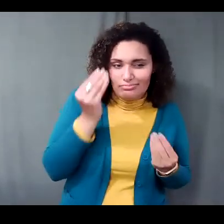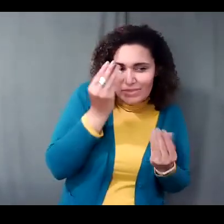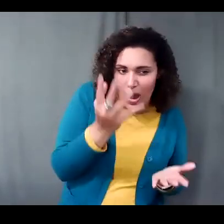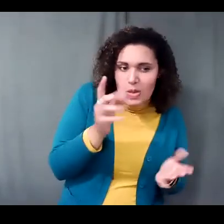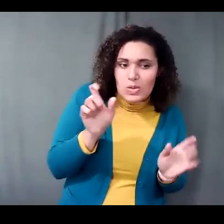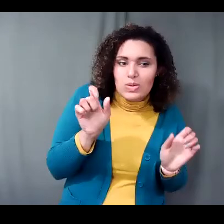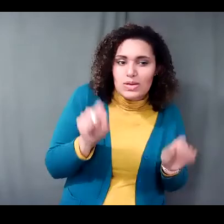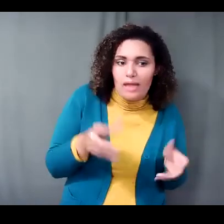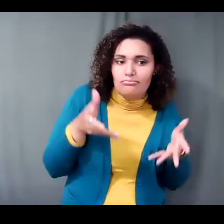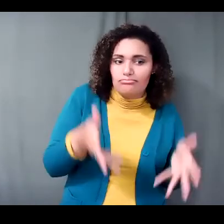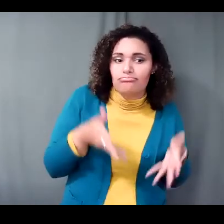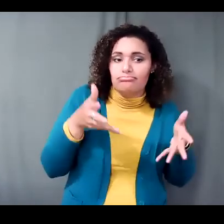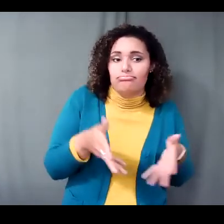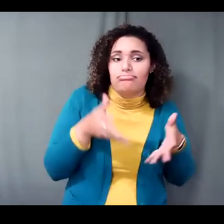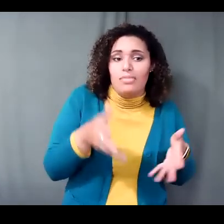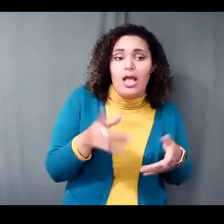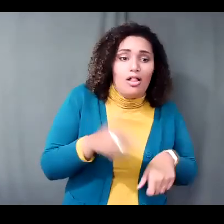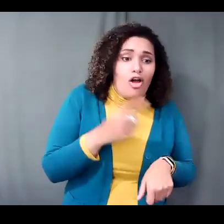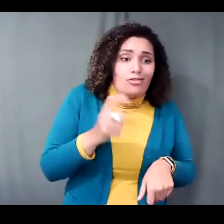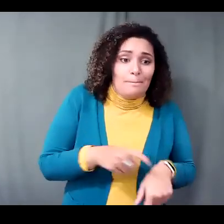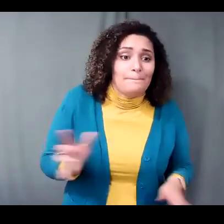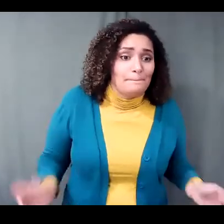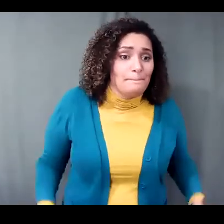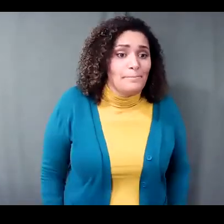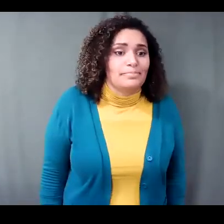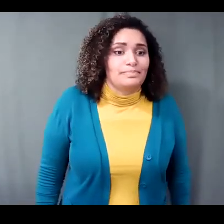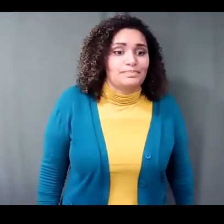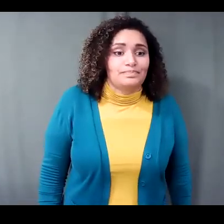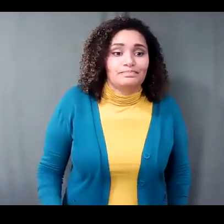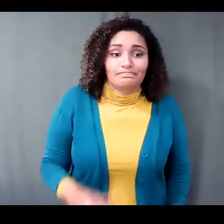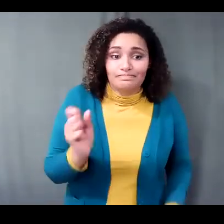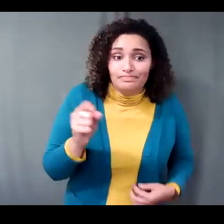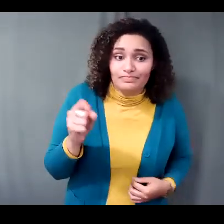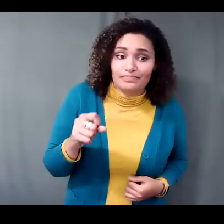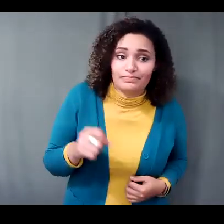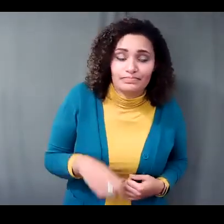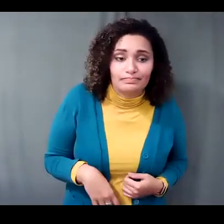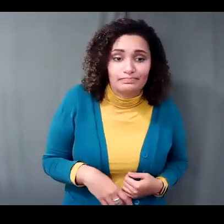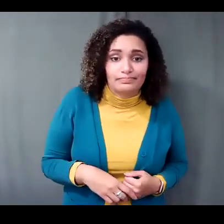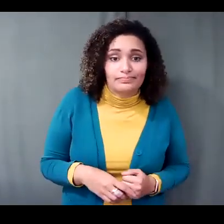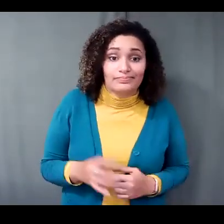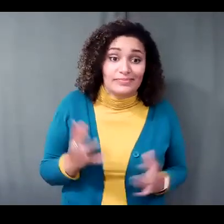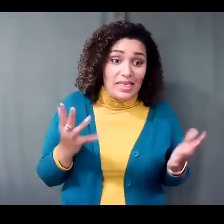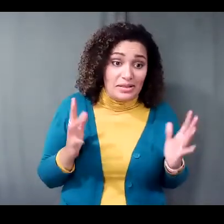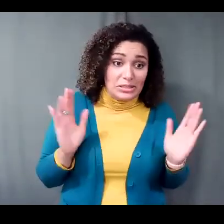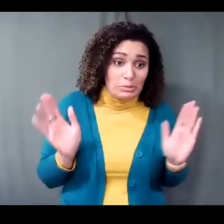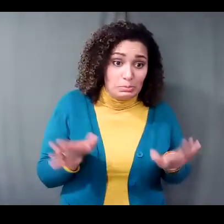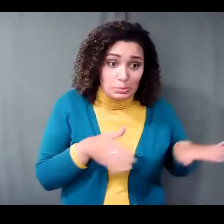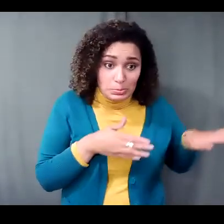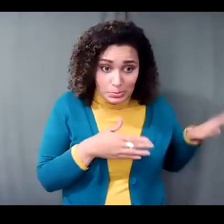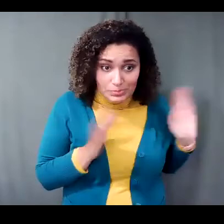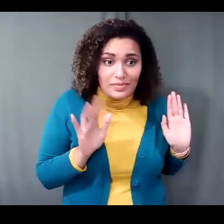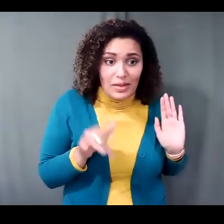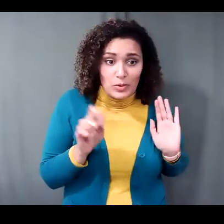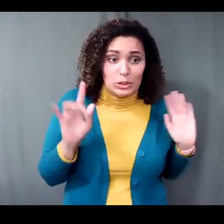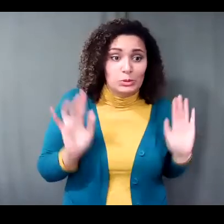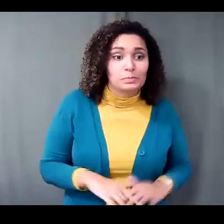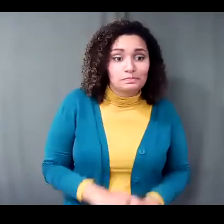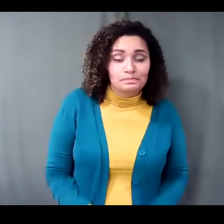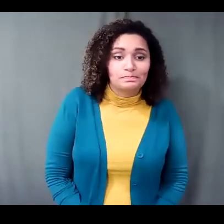don't really know how long this wine will last. It'll be slightly different, but it won't be worse. We're not even sure if we left it on a shelf for 10